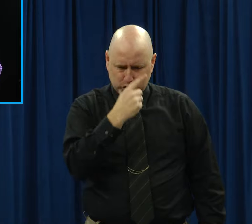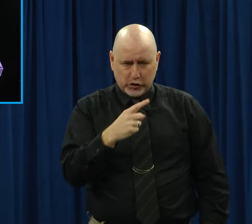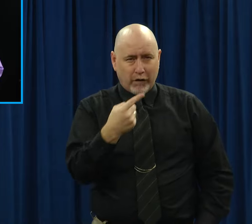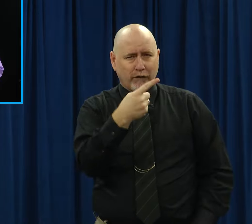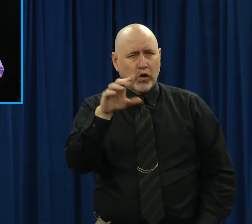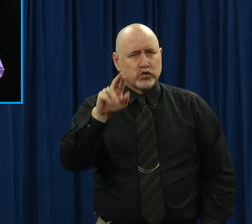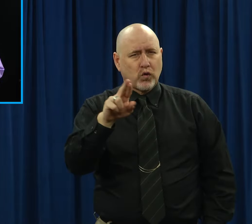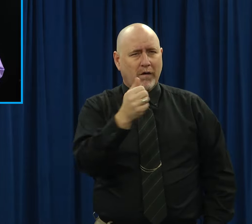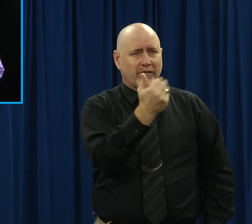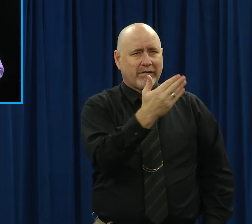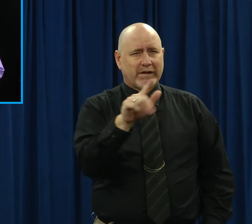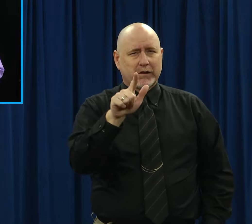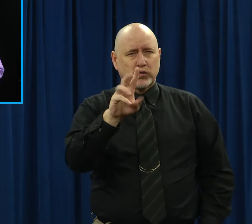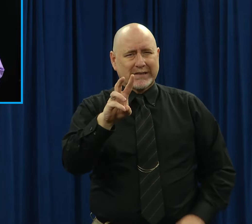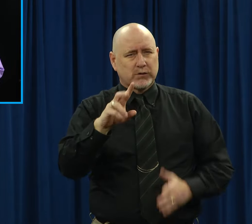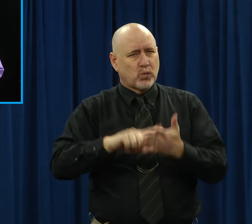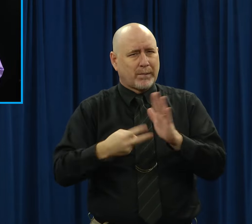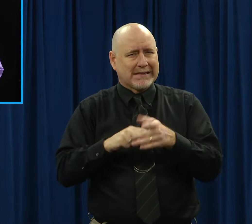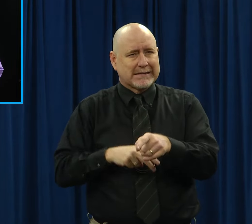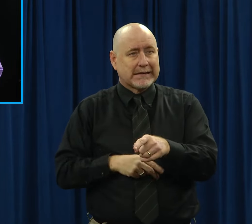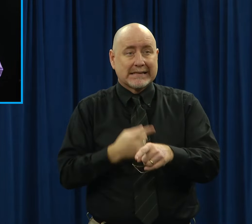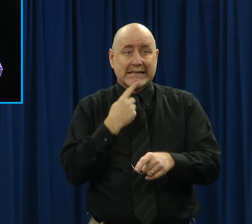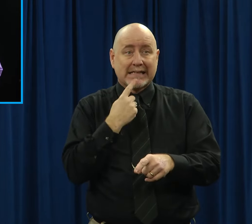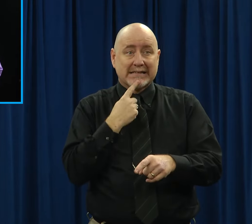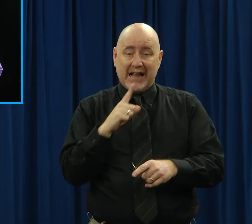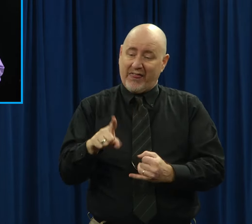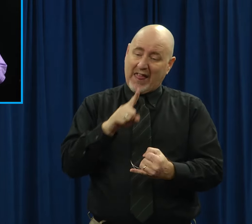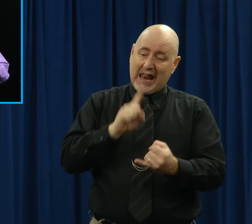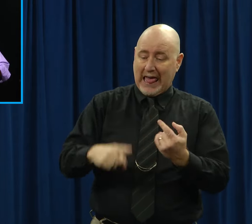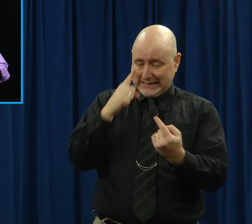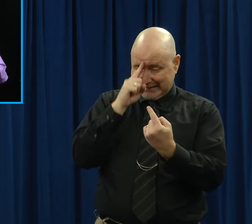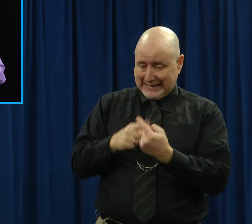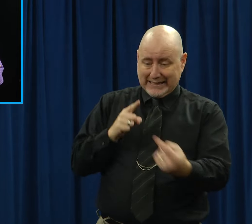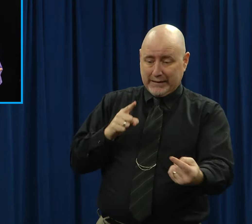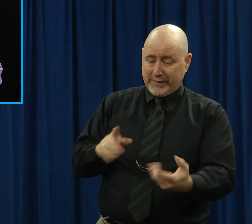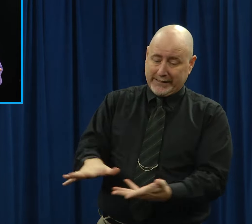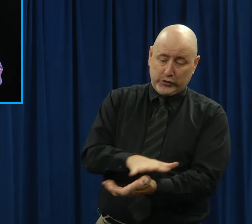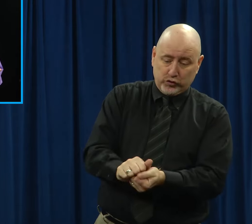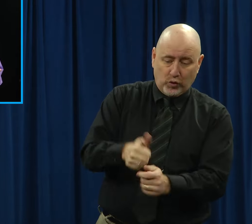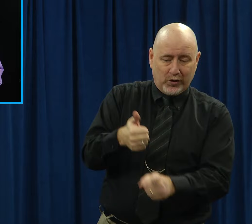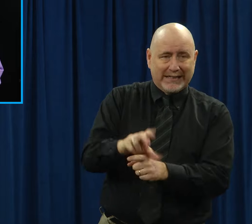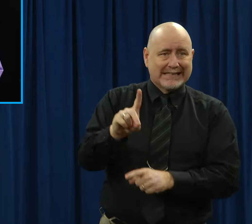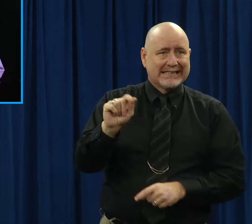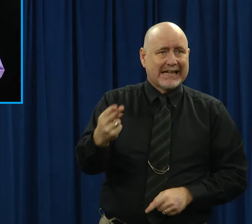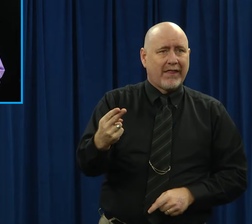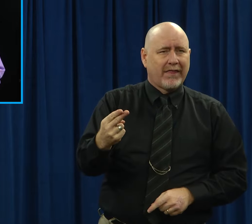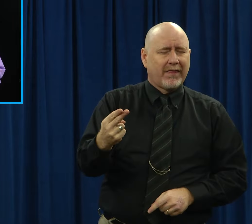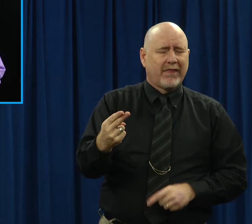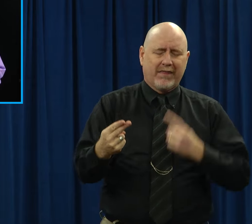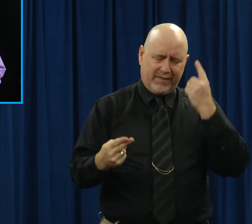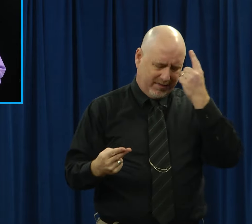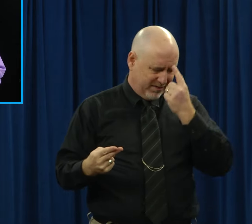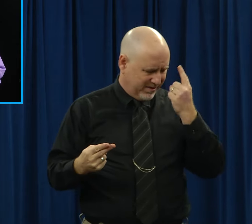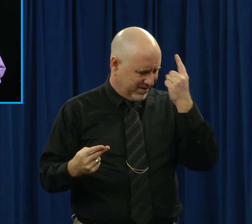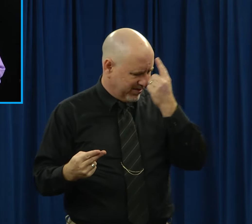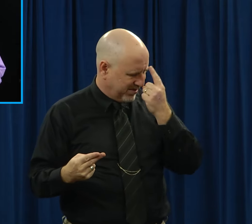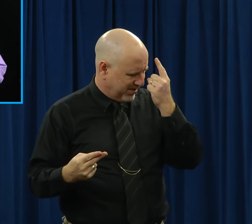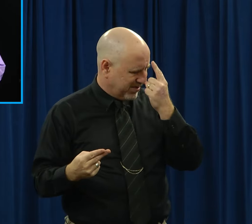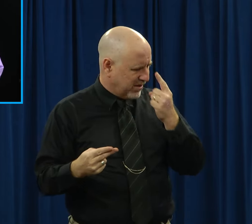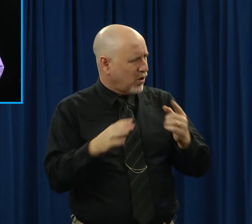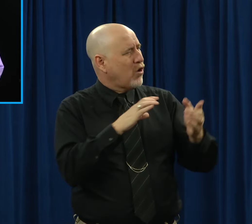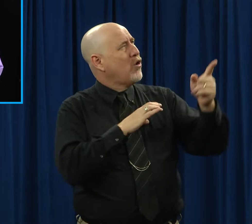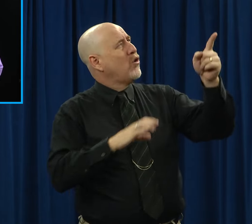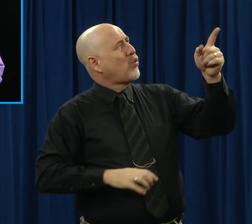wondered about the meaning of 1 Corinthians 15:26. It says, the last enemy that will be destroyed is death. And I